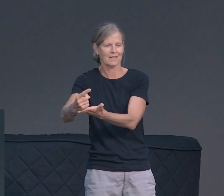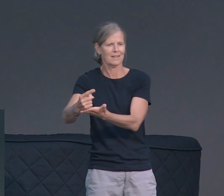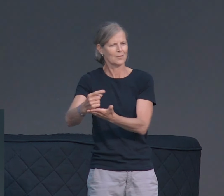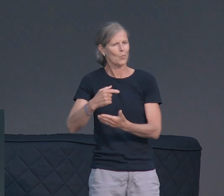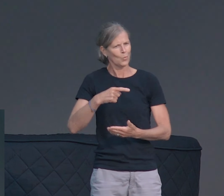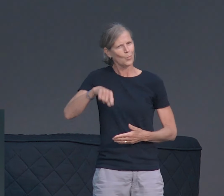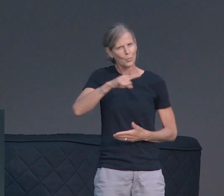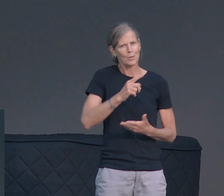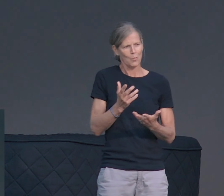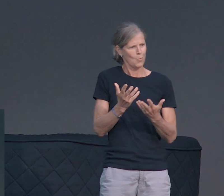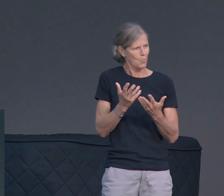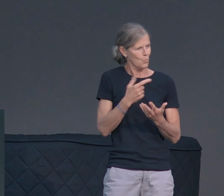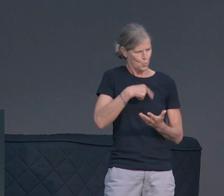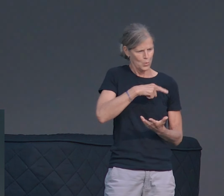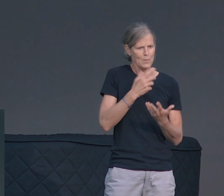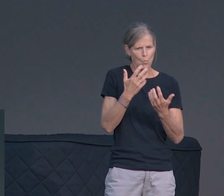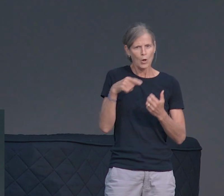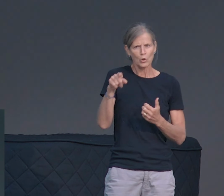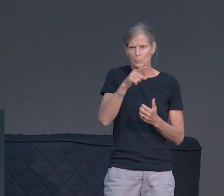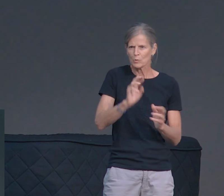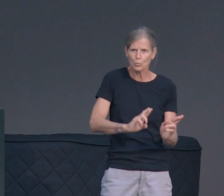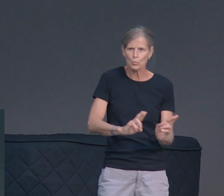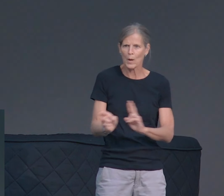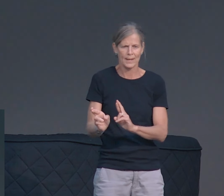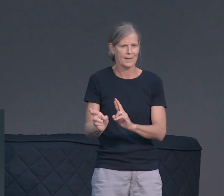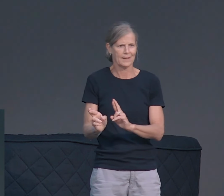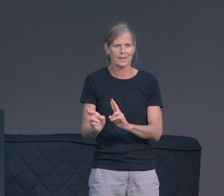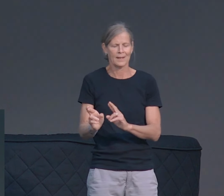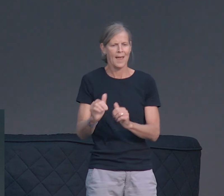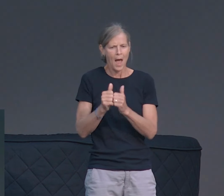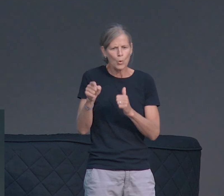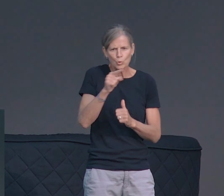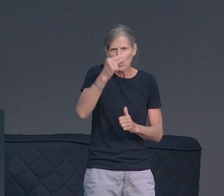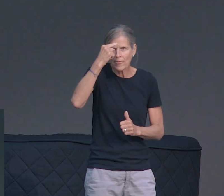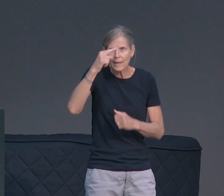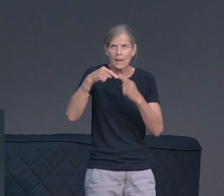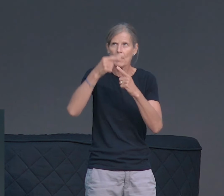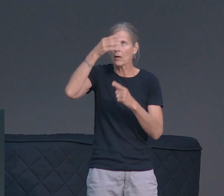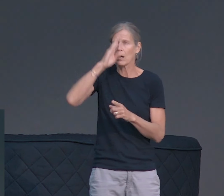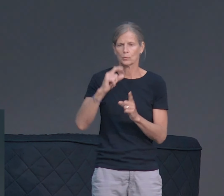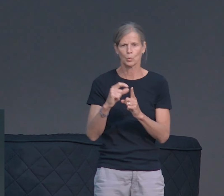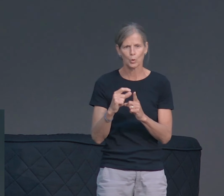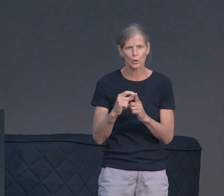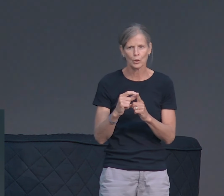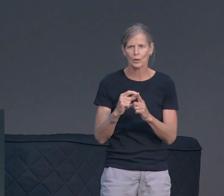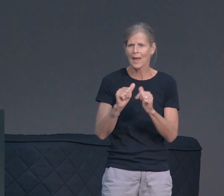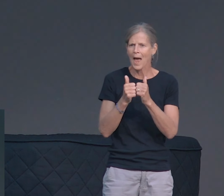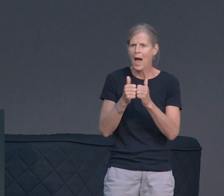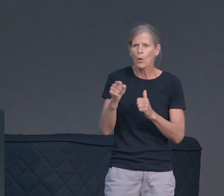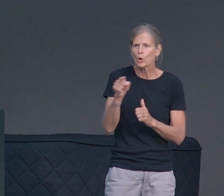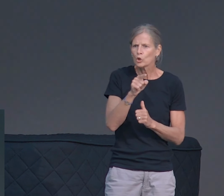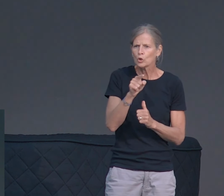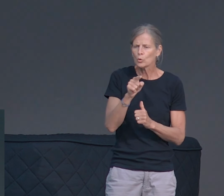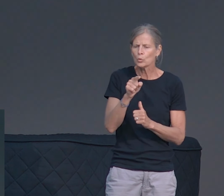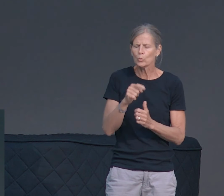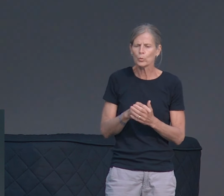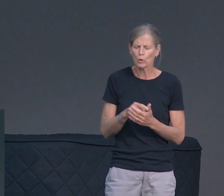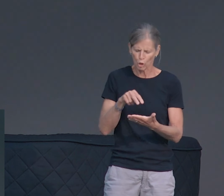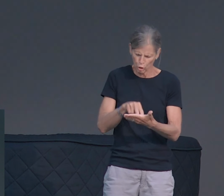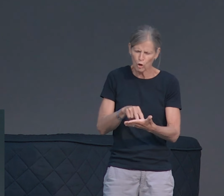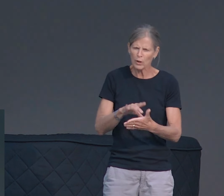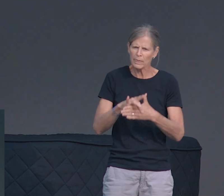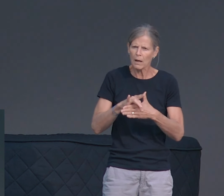desire that you will be equipped in how you think about God's Word, equipped in how you look at the context